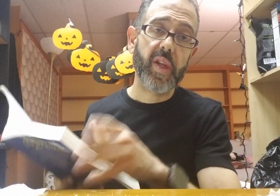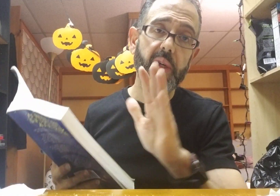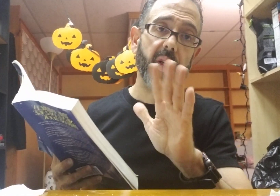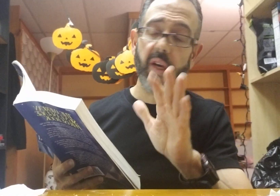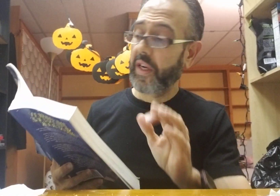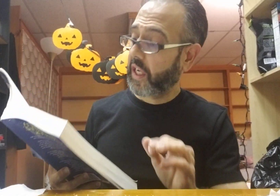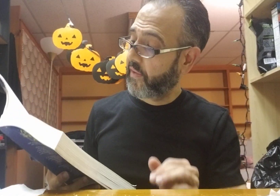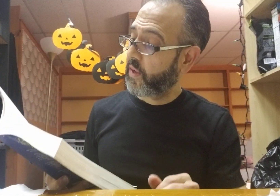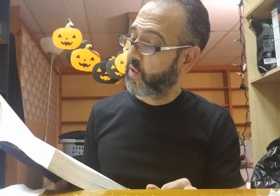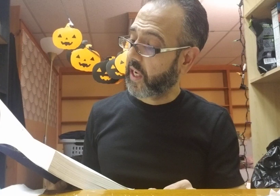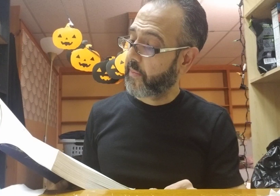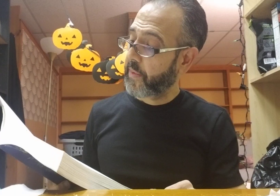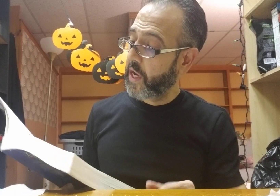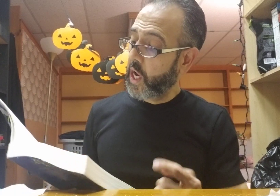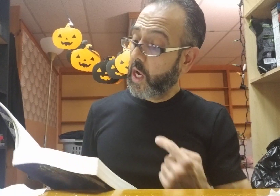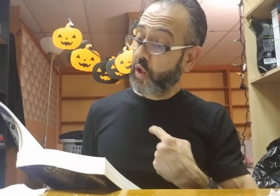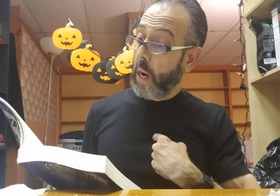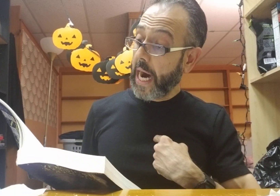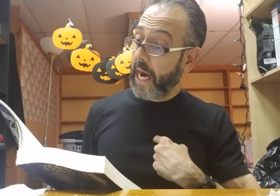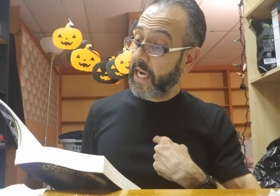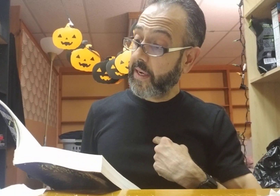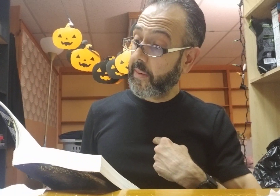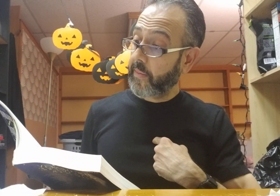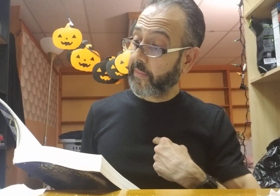little confusing. So I